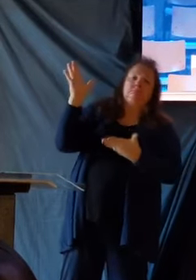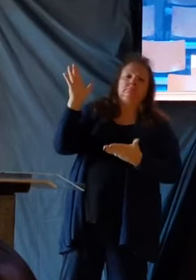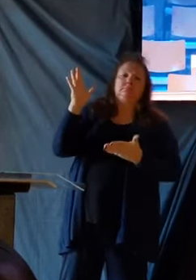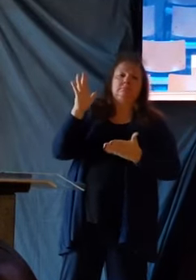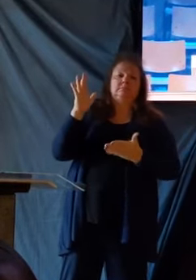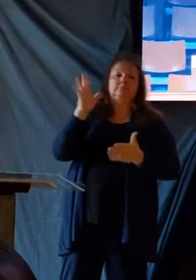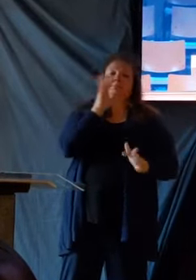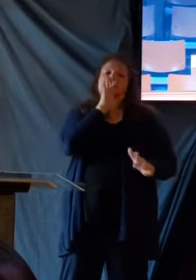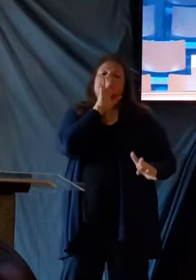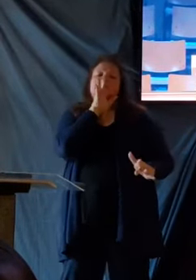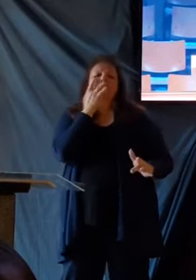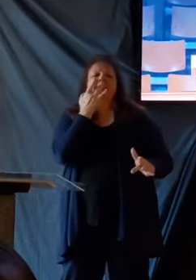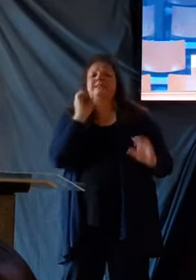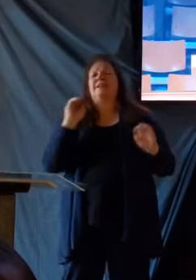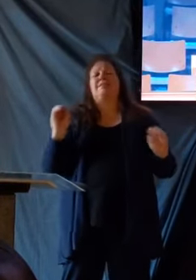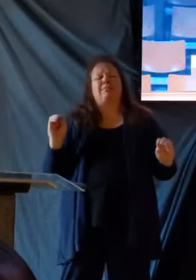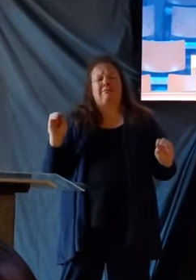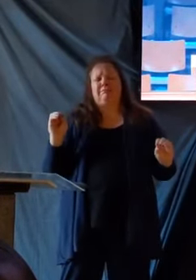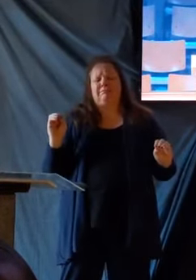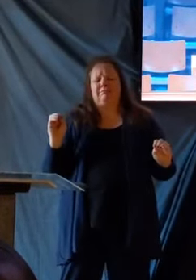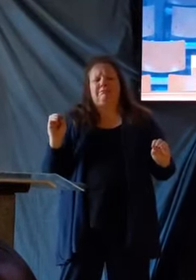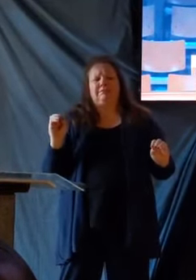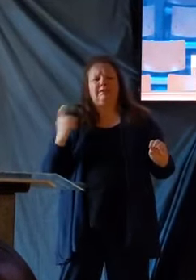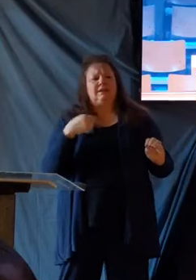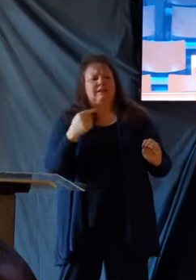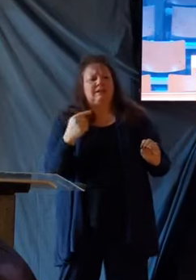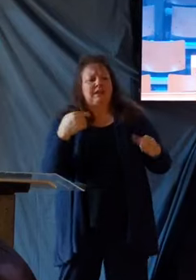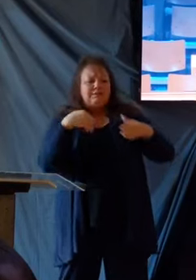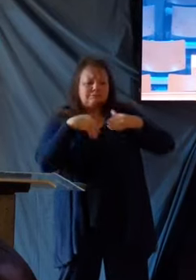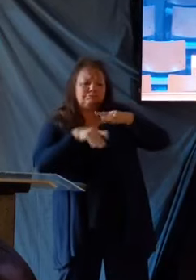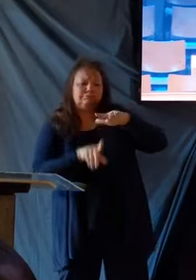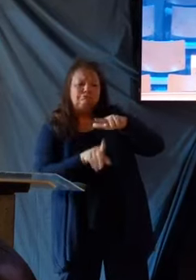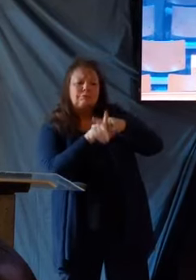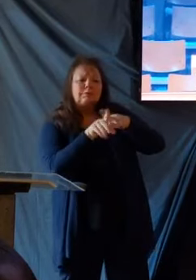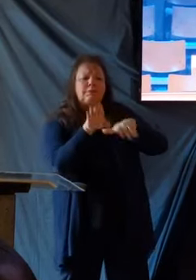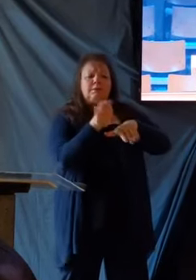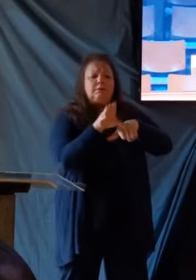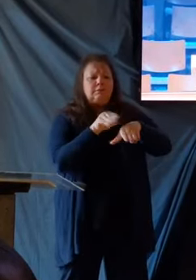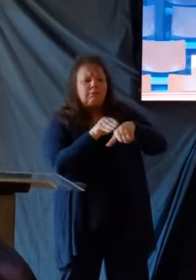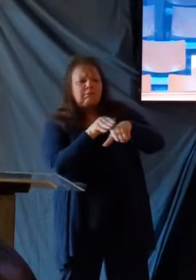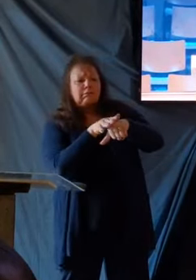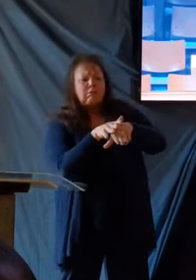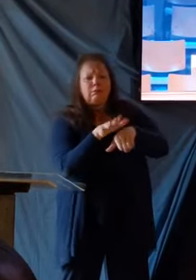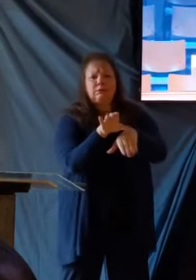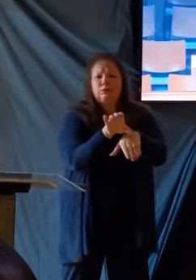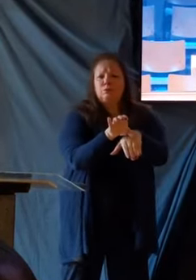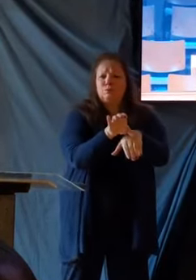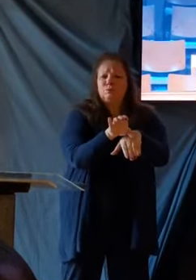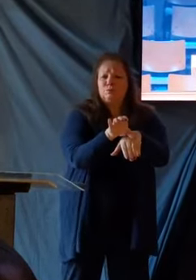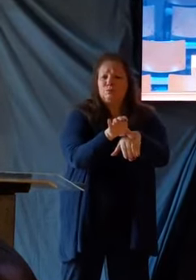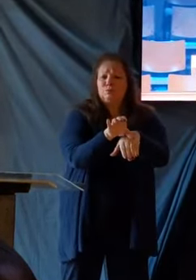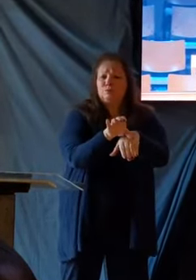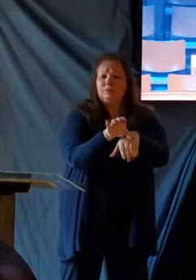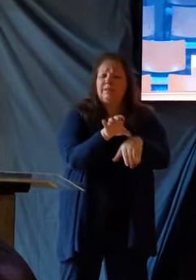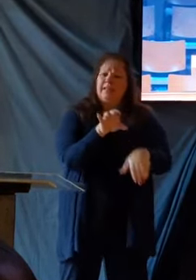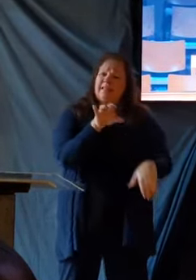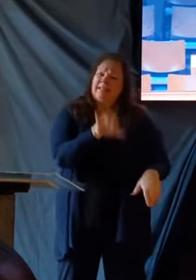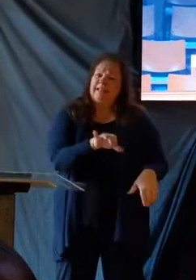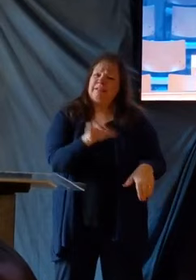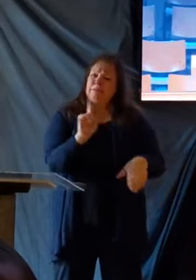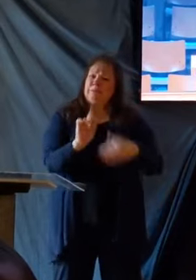empty talkers, and they're coming in and having an influence in the church. This is where